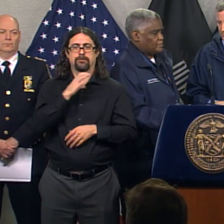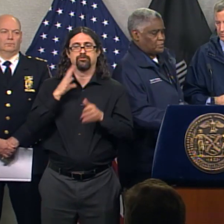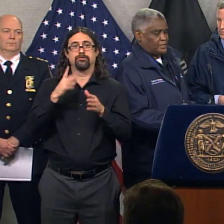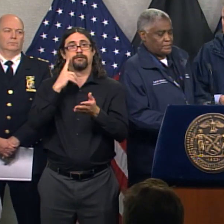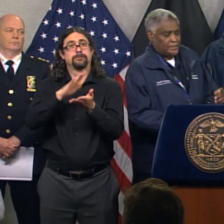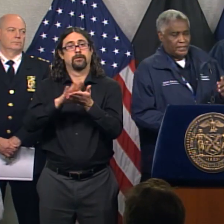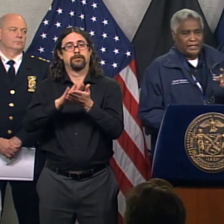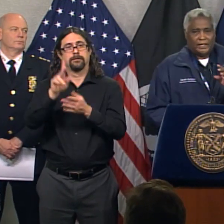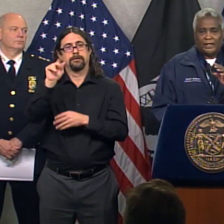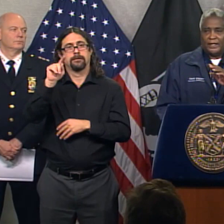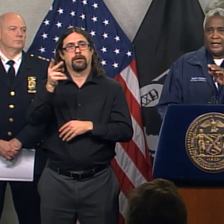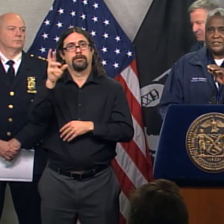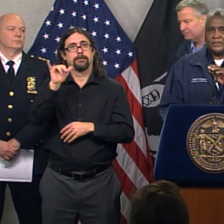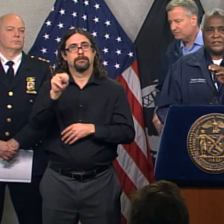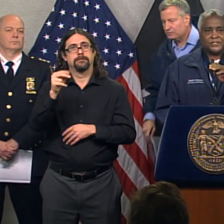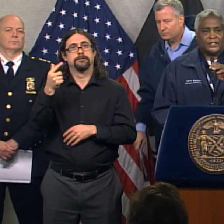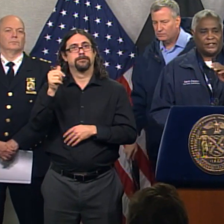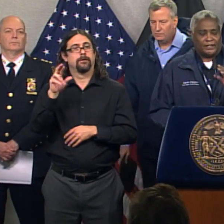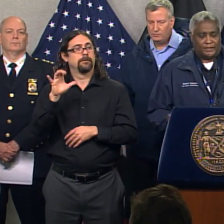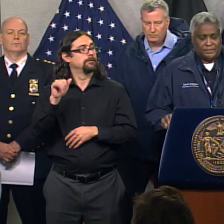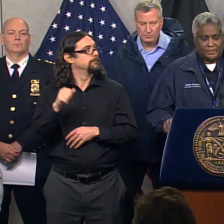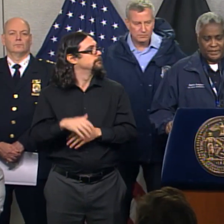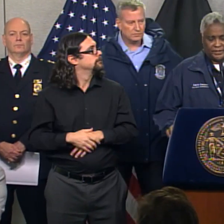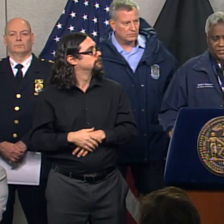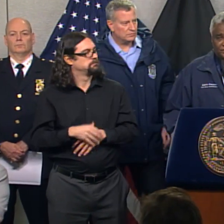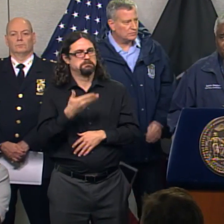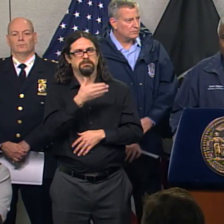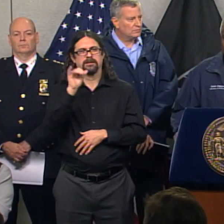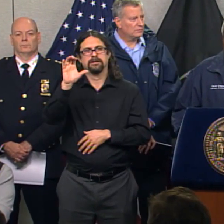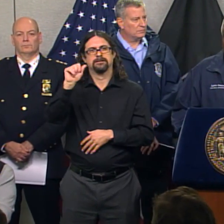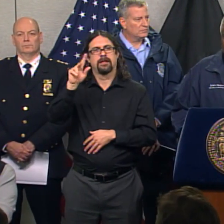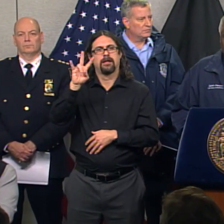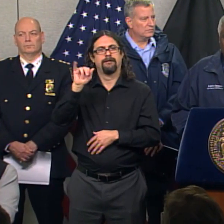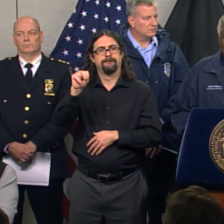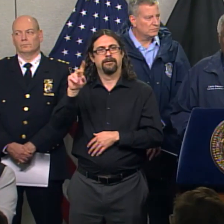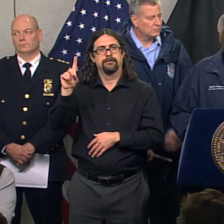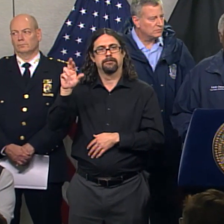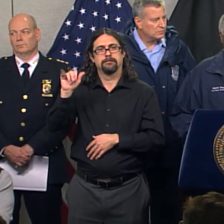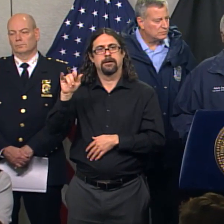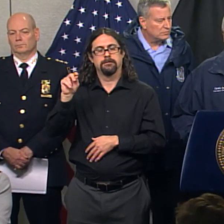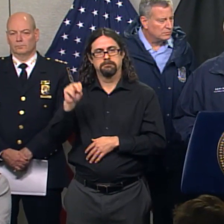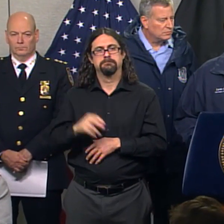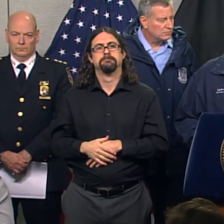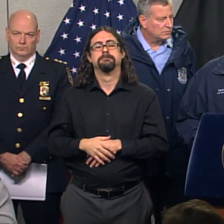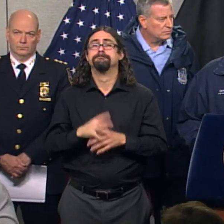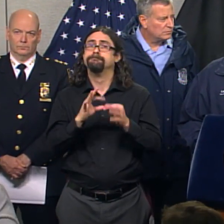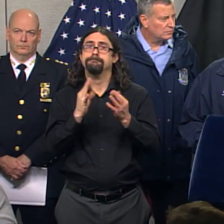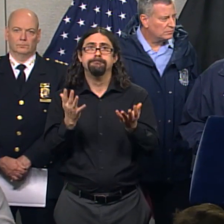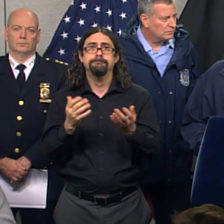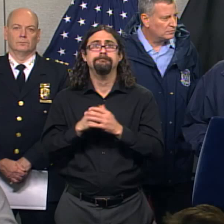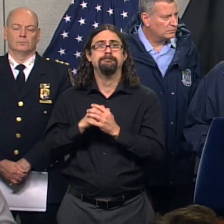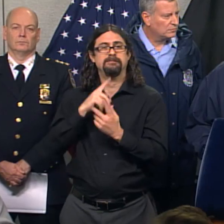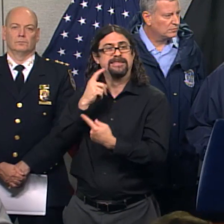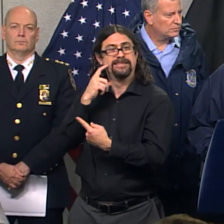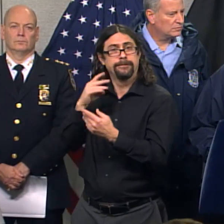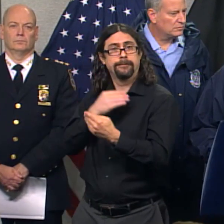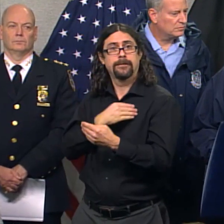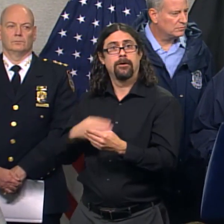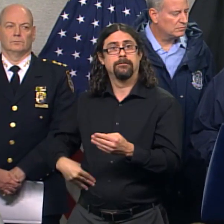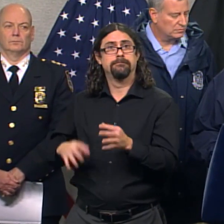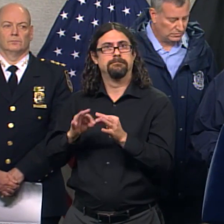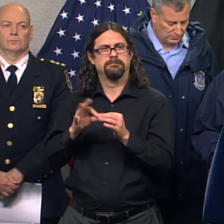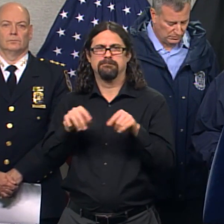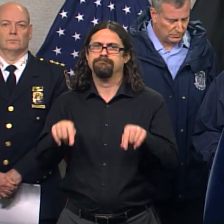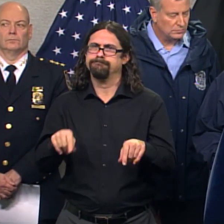Thank you, Mr. Mayor. Thank you. As the Mayor said, this is a very, very dangerous storm, and I would encourage each and every one of the citizens of New